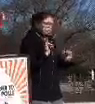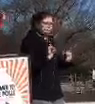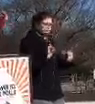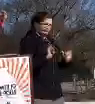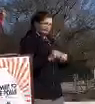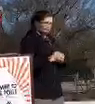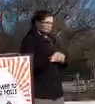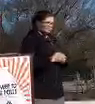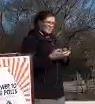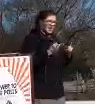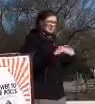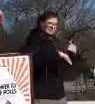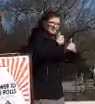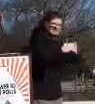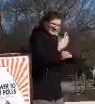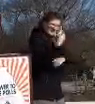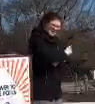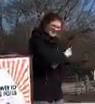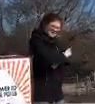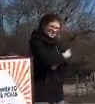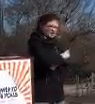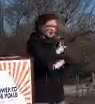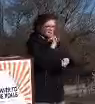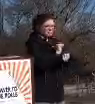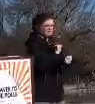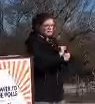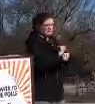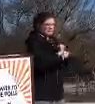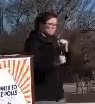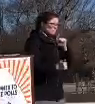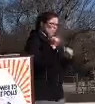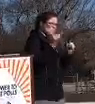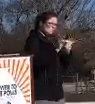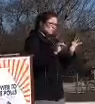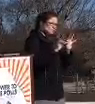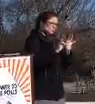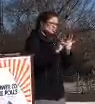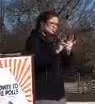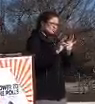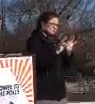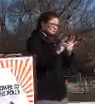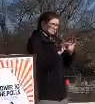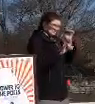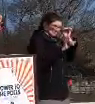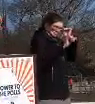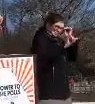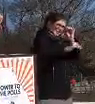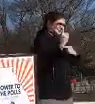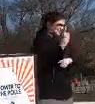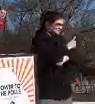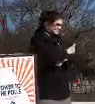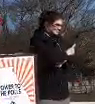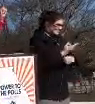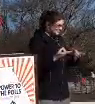next day was even more consequential, because that was the day that